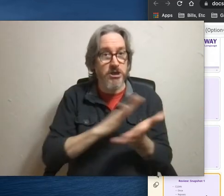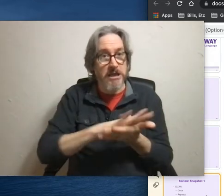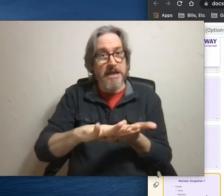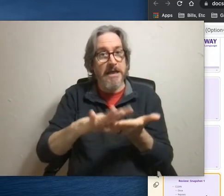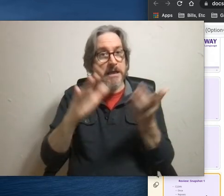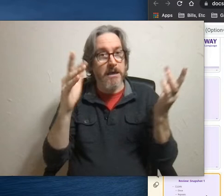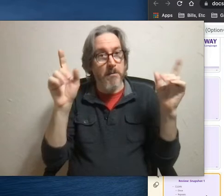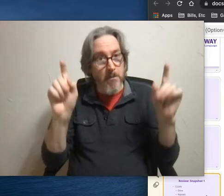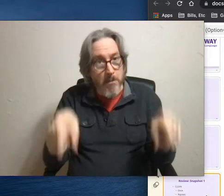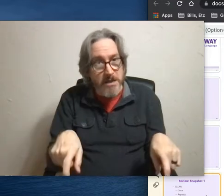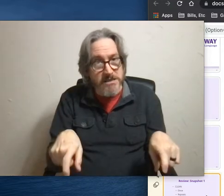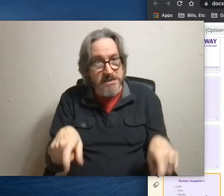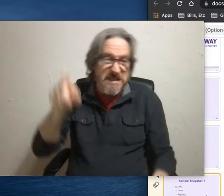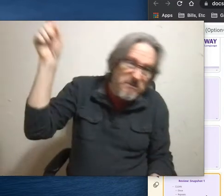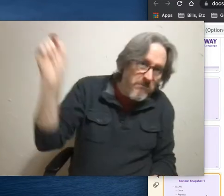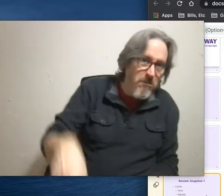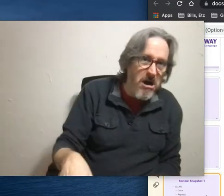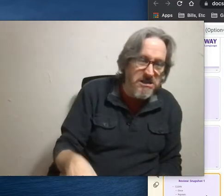finish, clean,